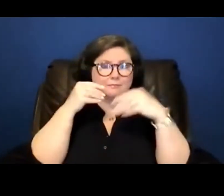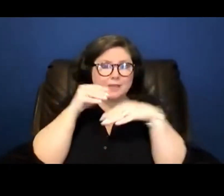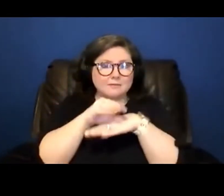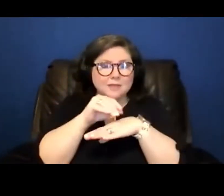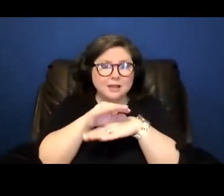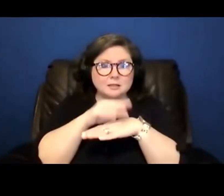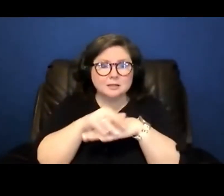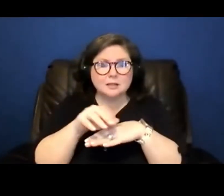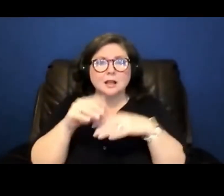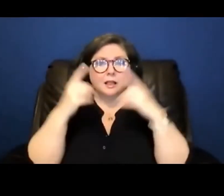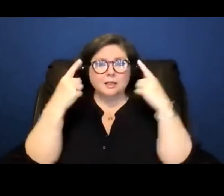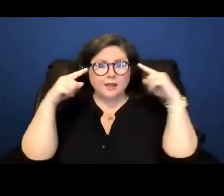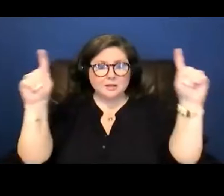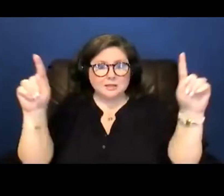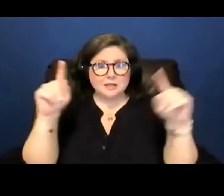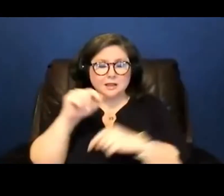treatment,